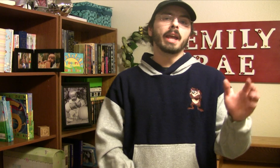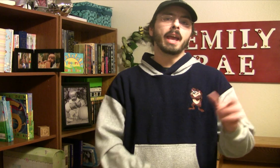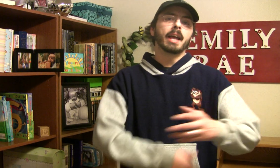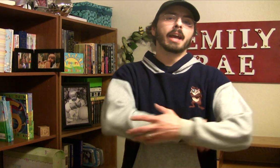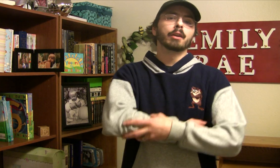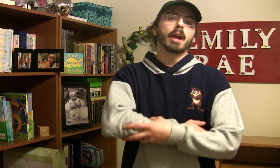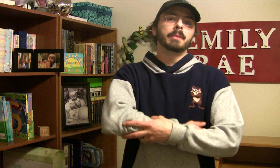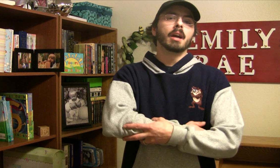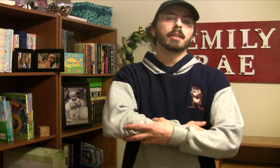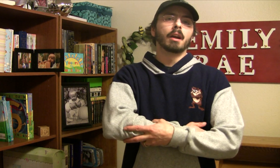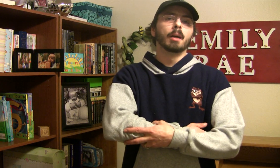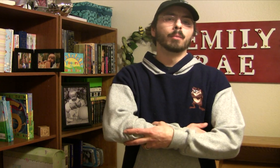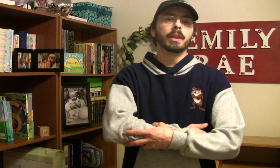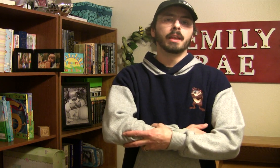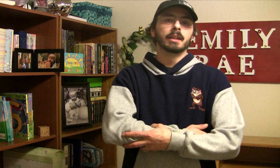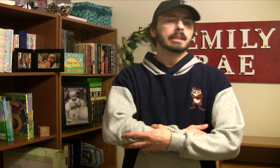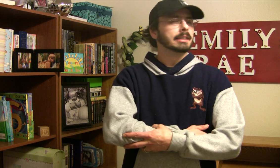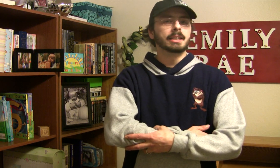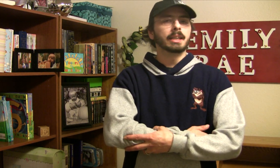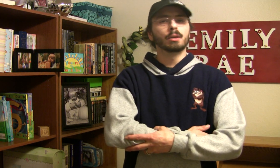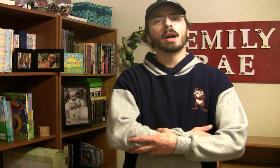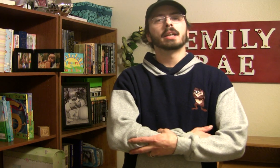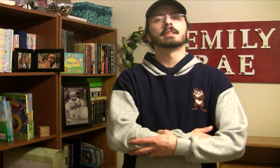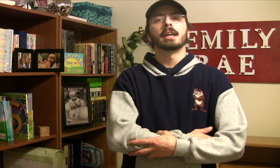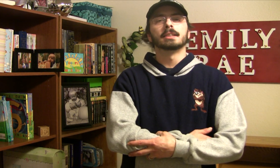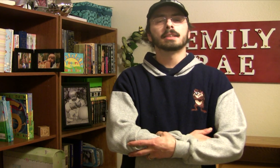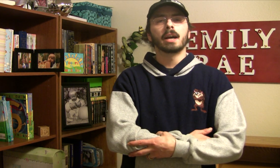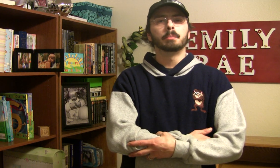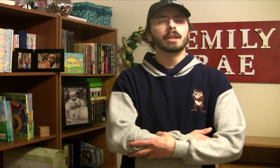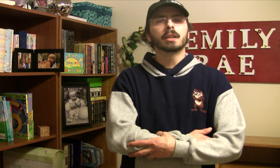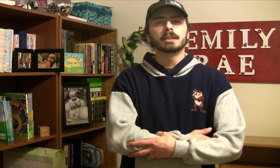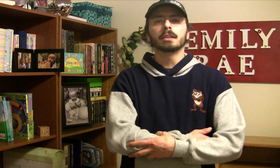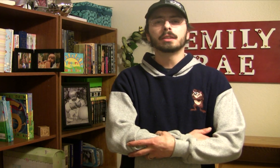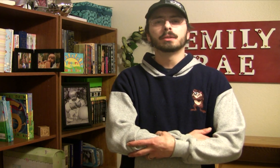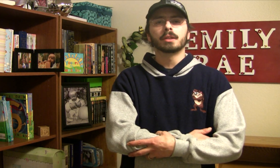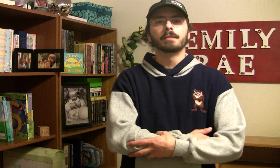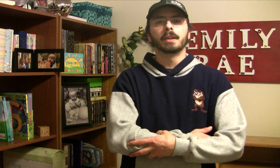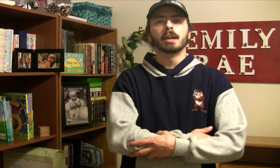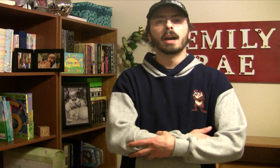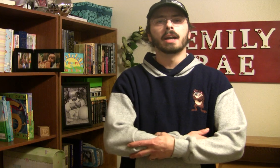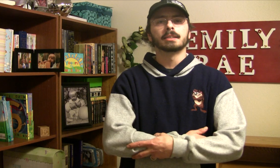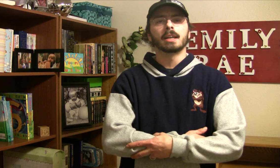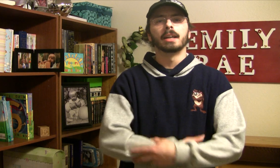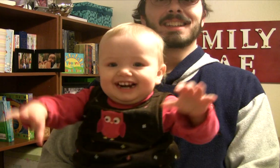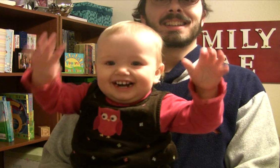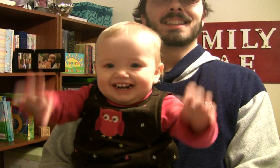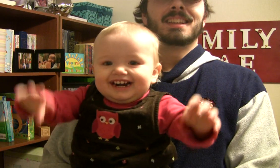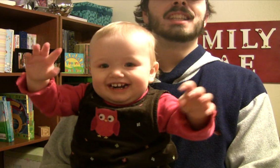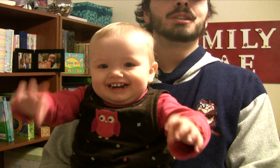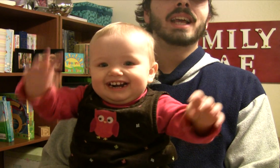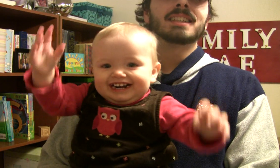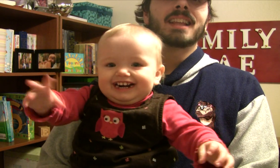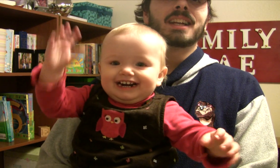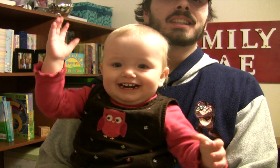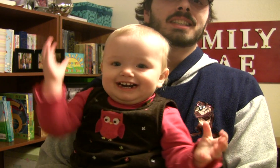hand and grabbed the other arm with it. She didn't rock it side to side but you could tell she was trying to figure out how to sign it. Then two days later she